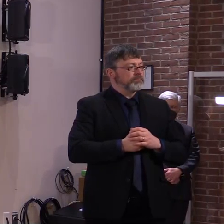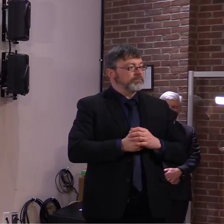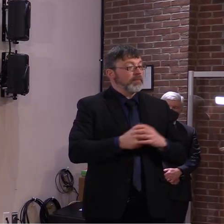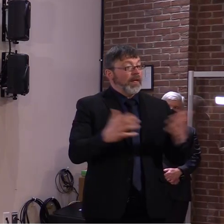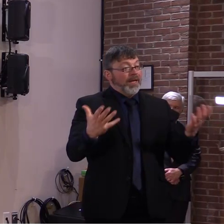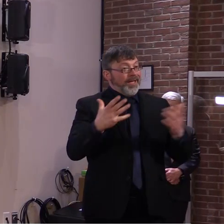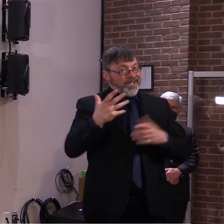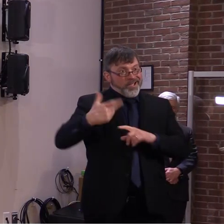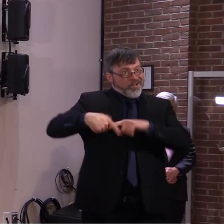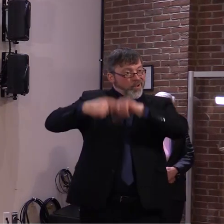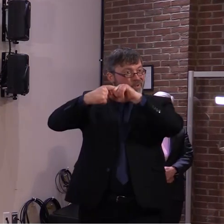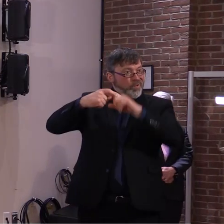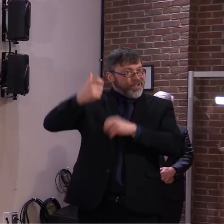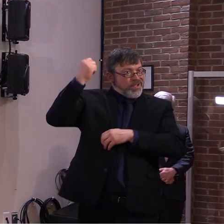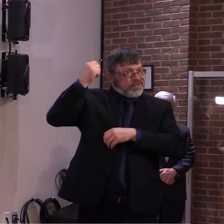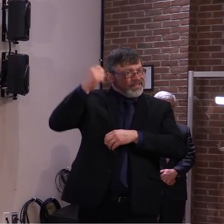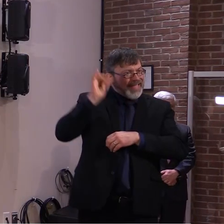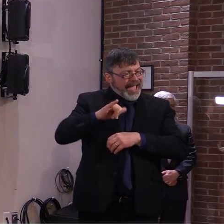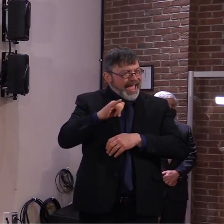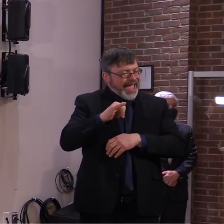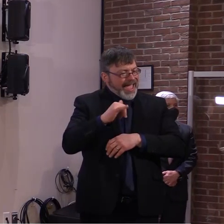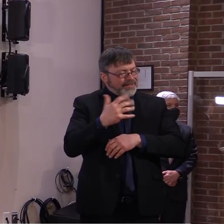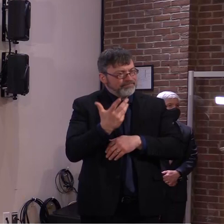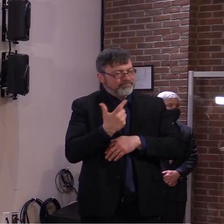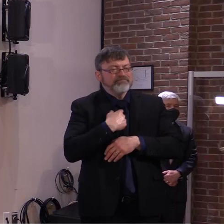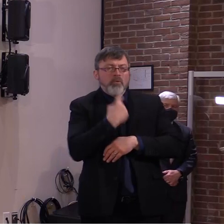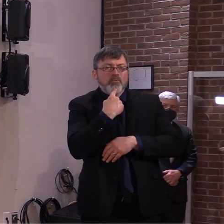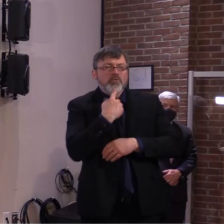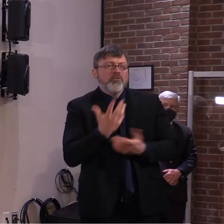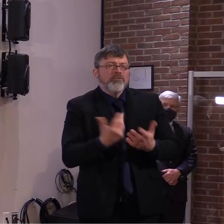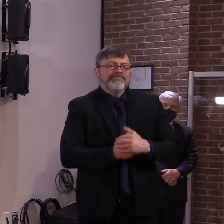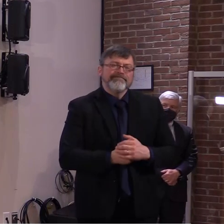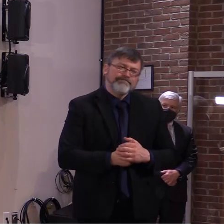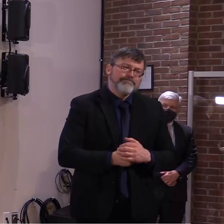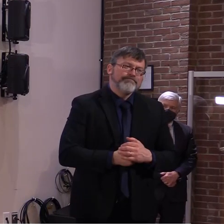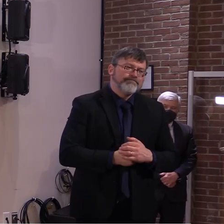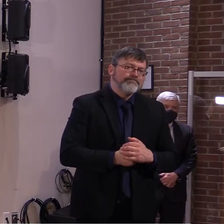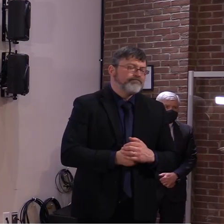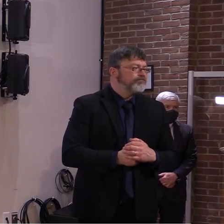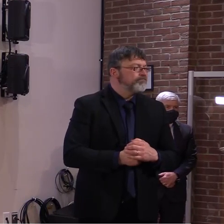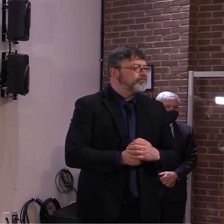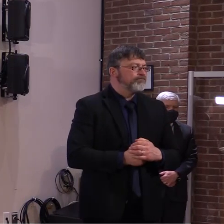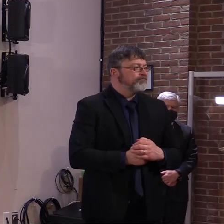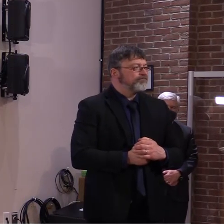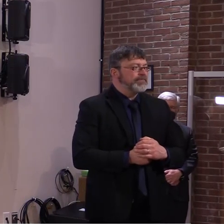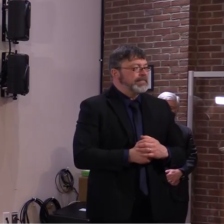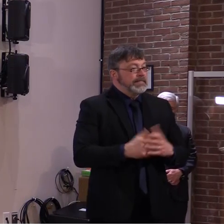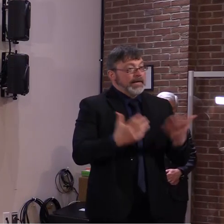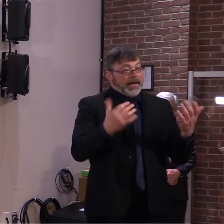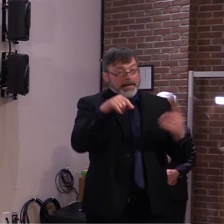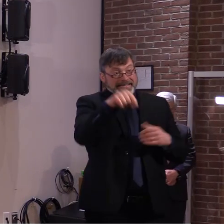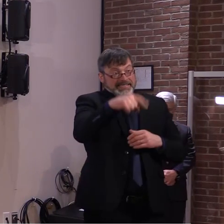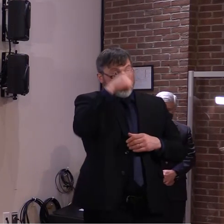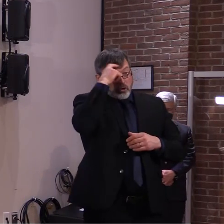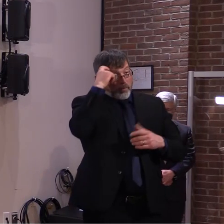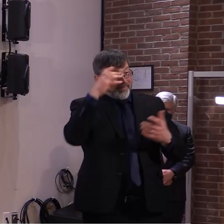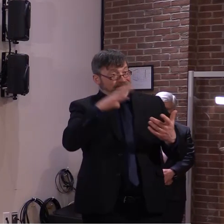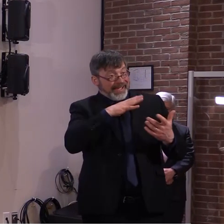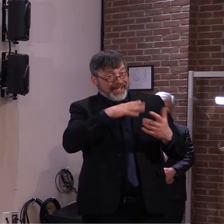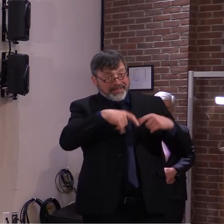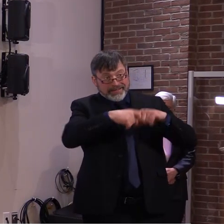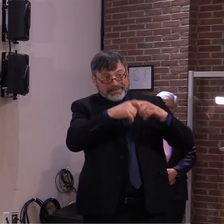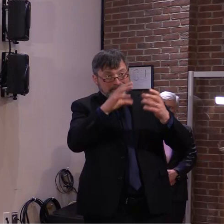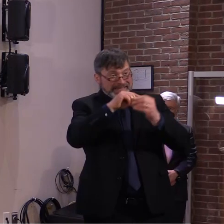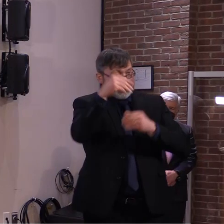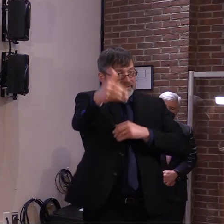hear they are still willing to have the discussion because it has to be dealt with. And as someone who